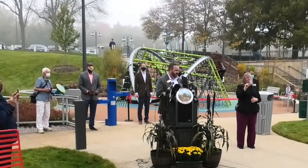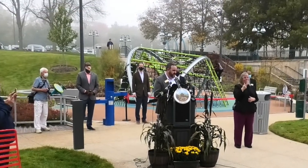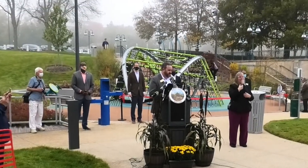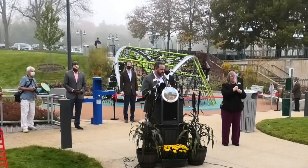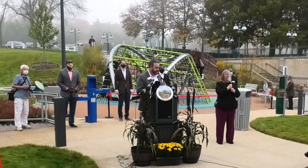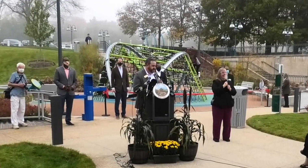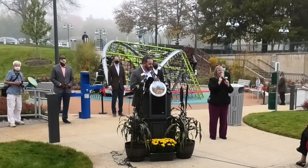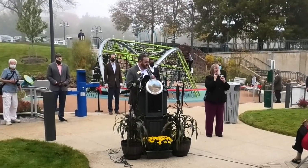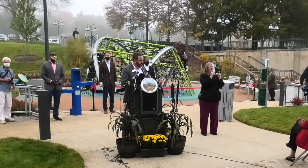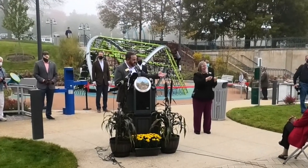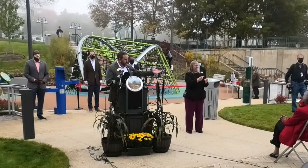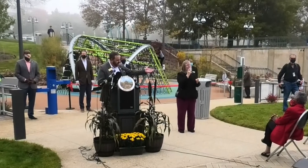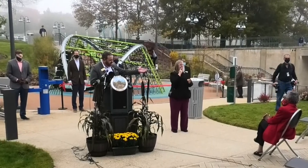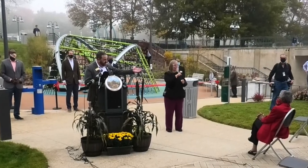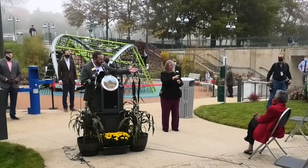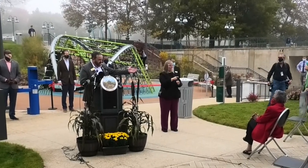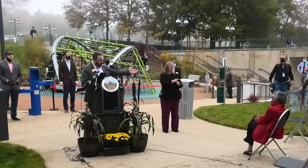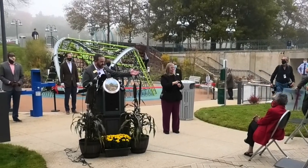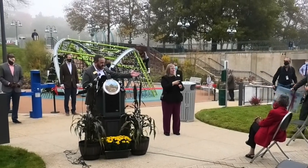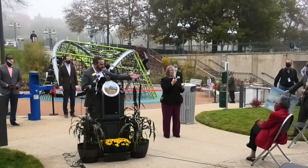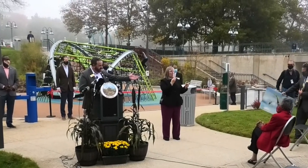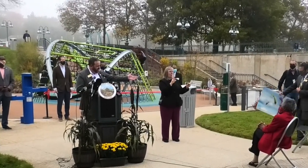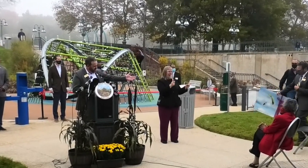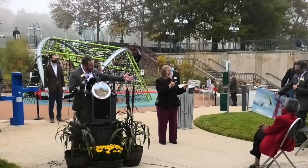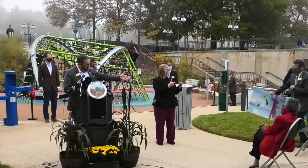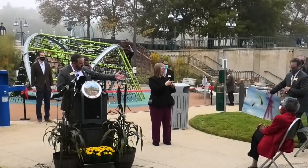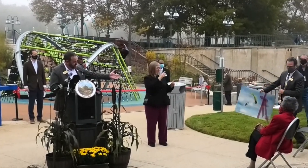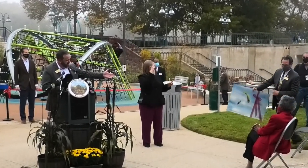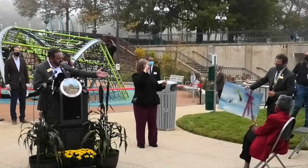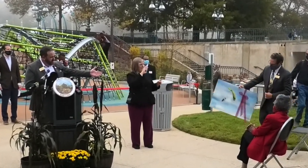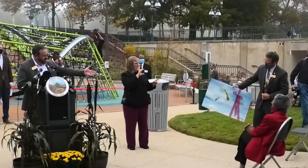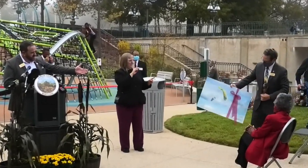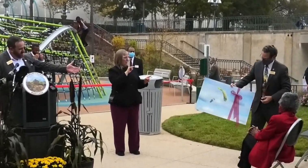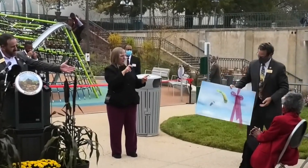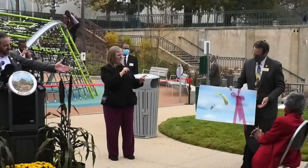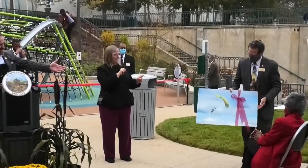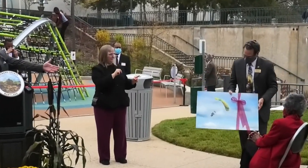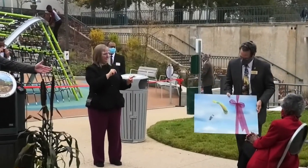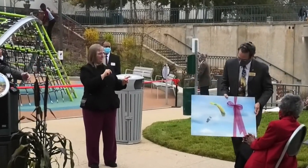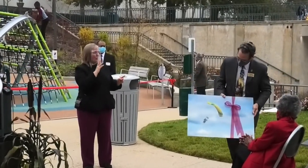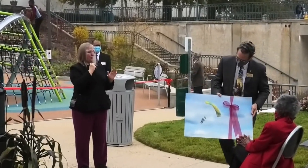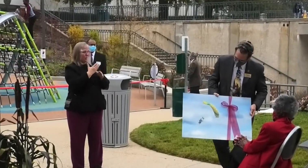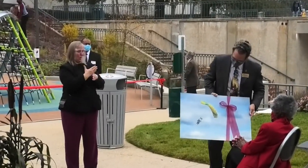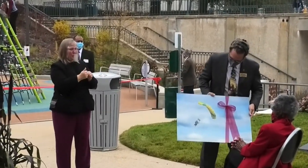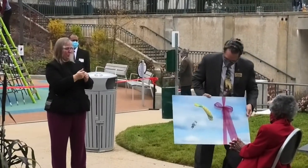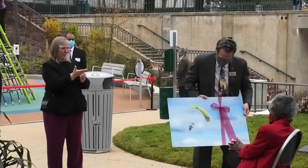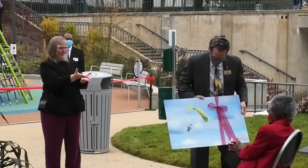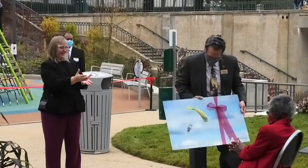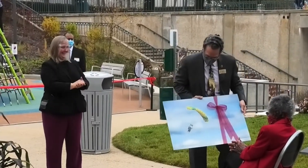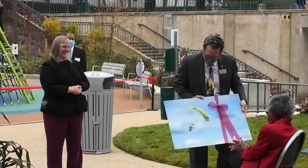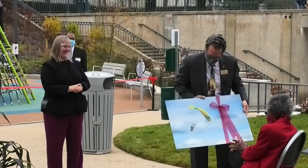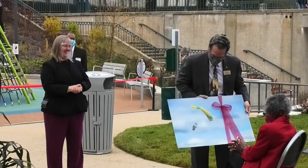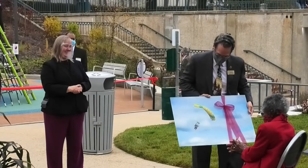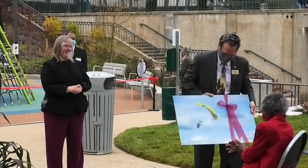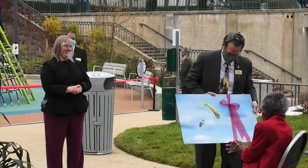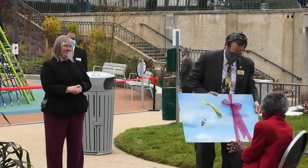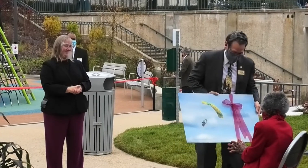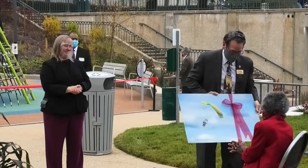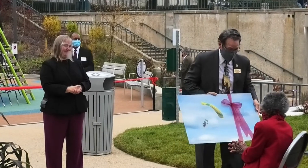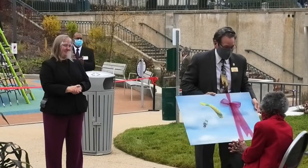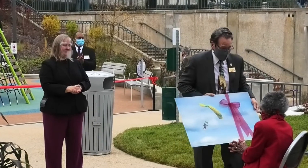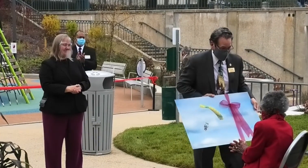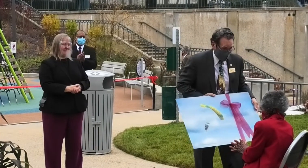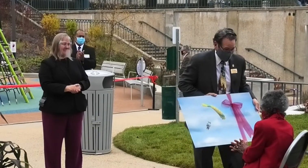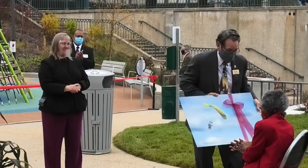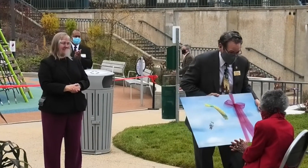a gift for you. And Greg from the Veterans Commission is going to share that with you. I'm sure